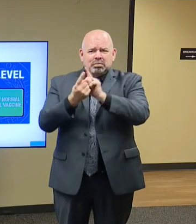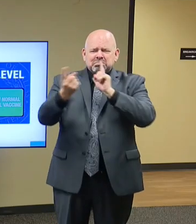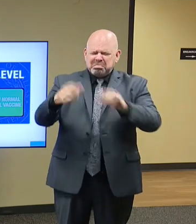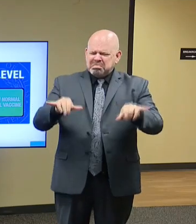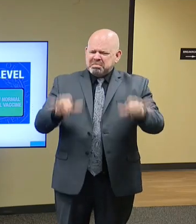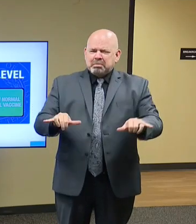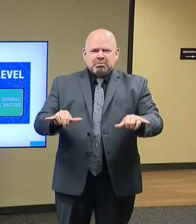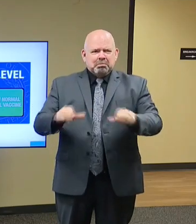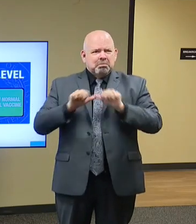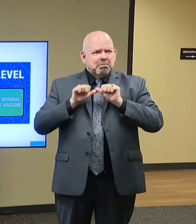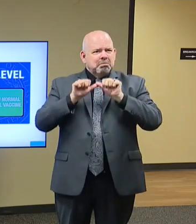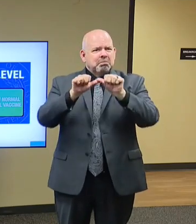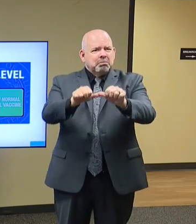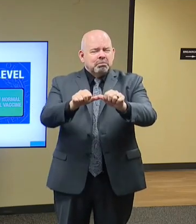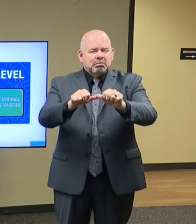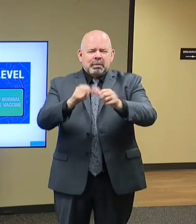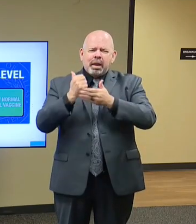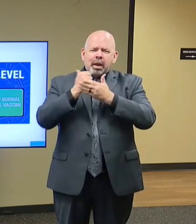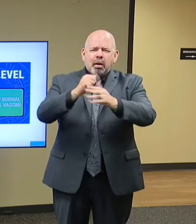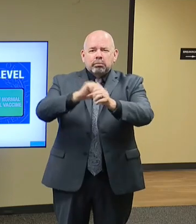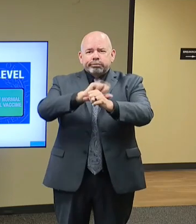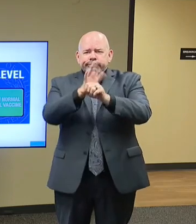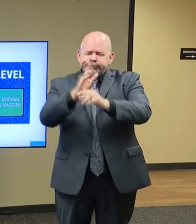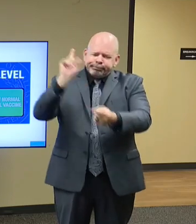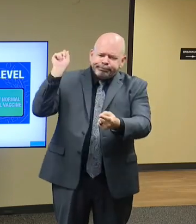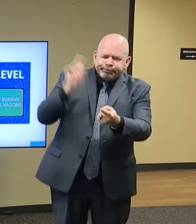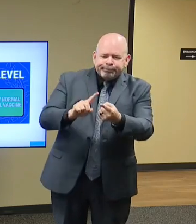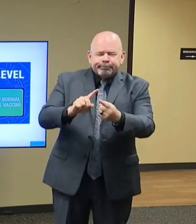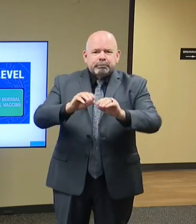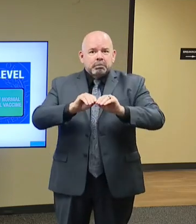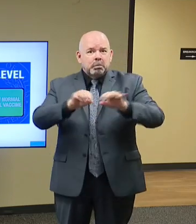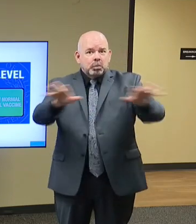COVID. So under orange,